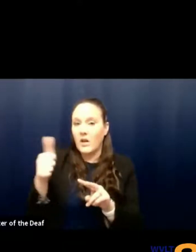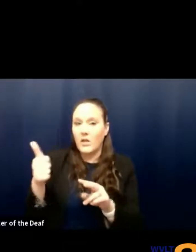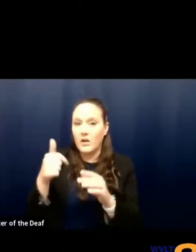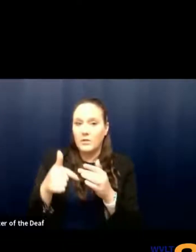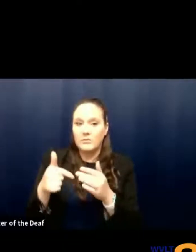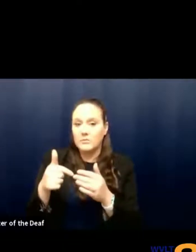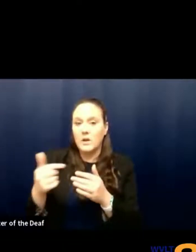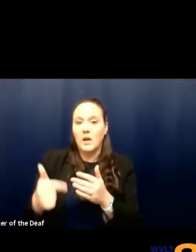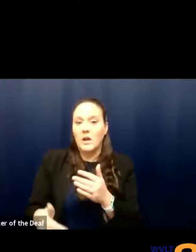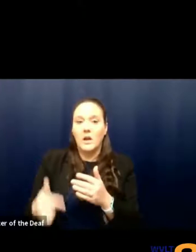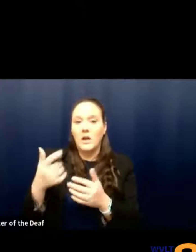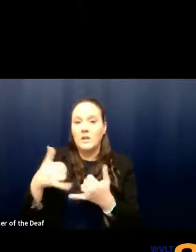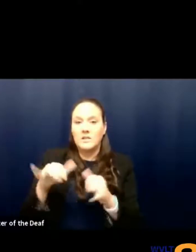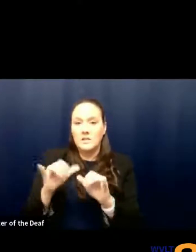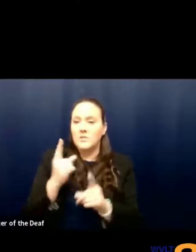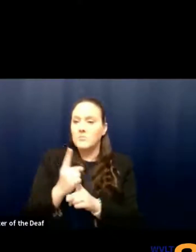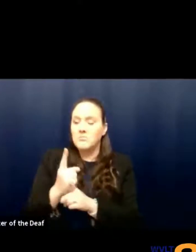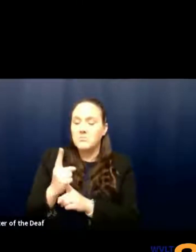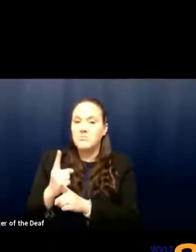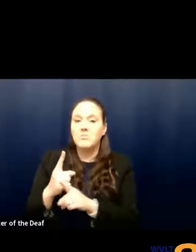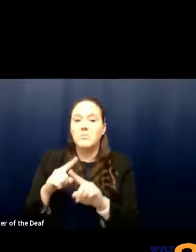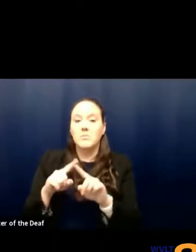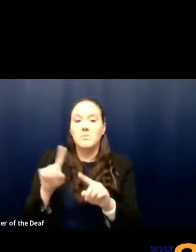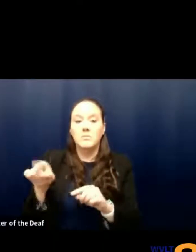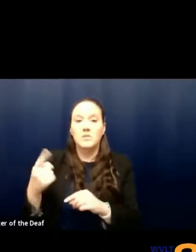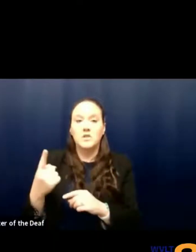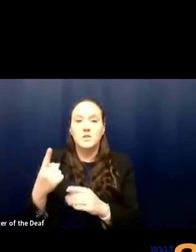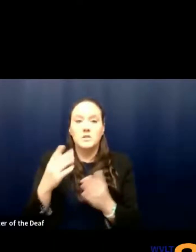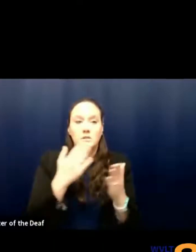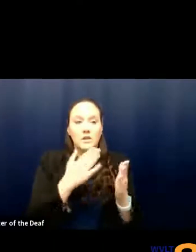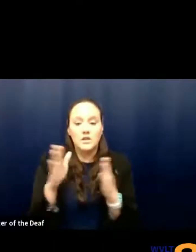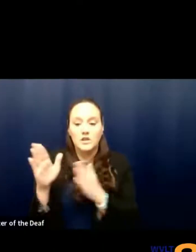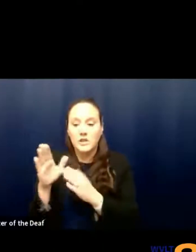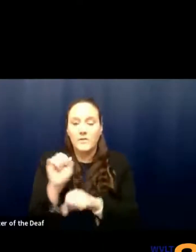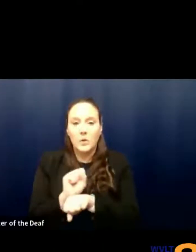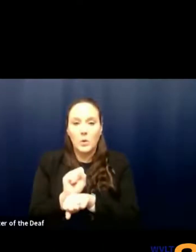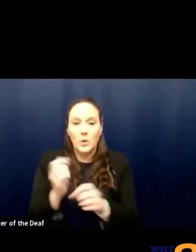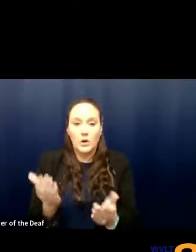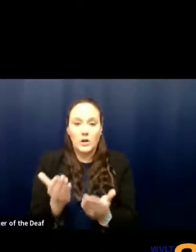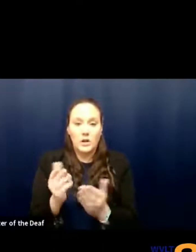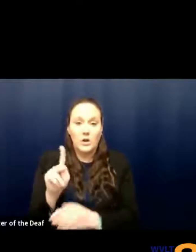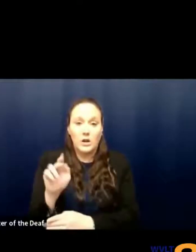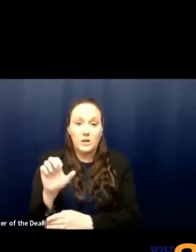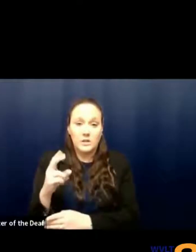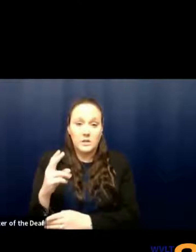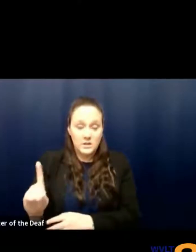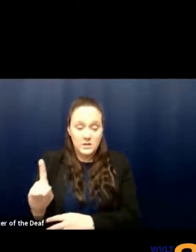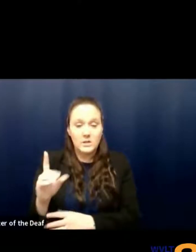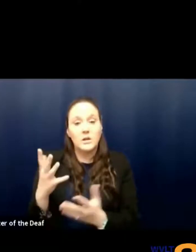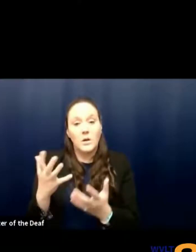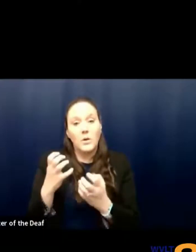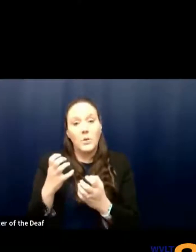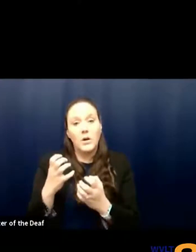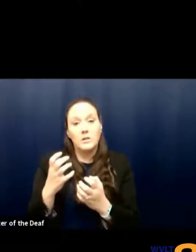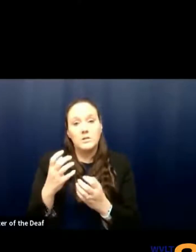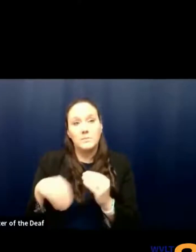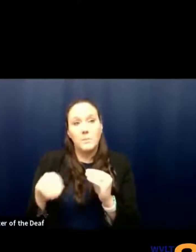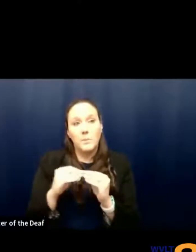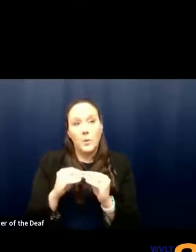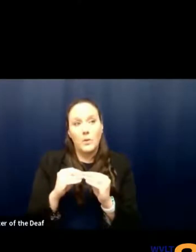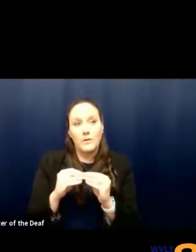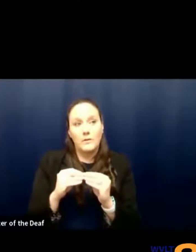quite appropriate. It's just with the shift in the work that we're doing, we really want to more